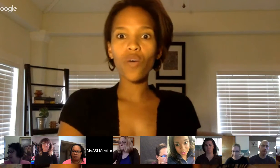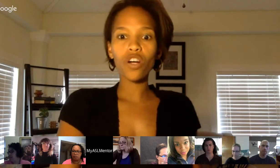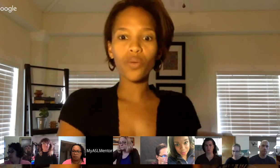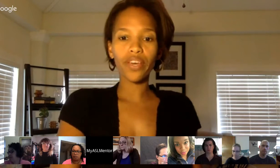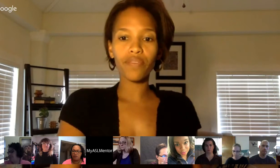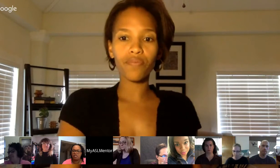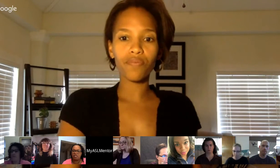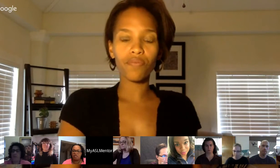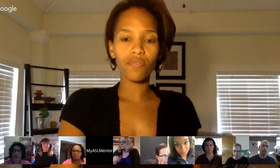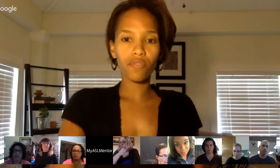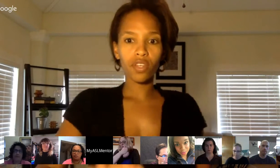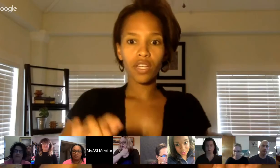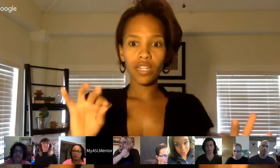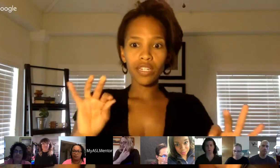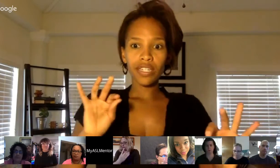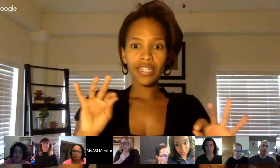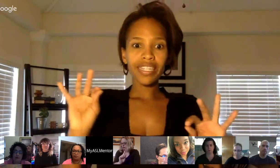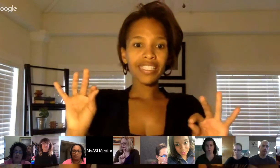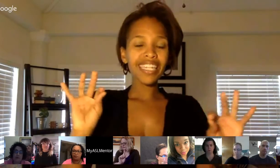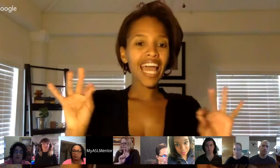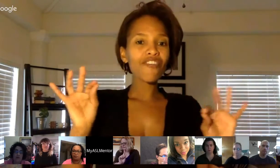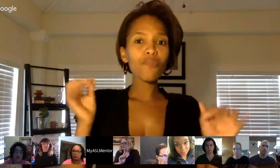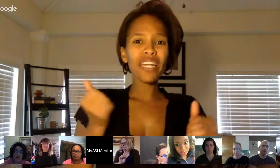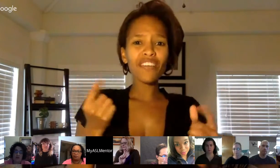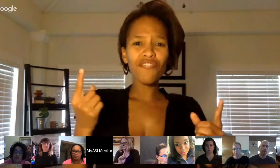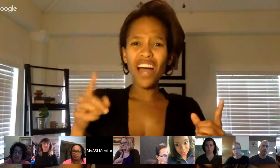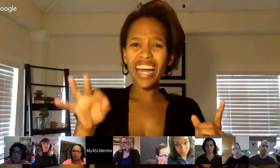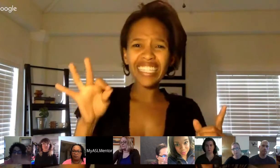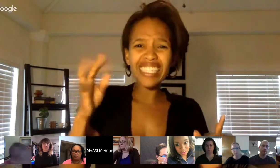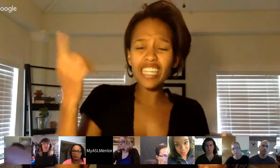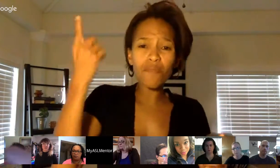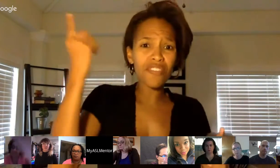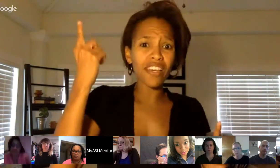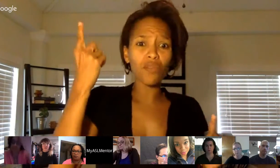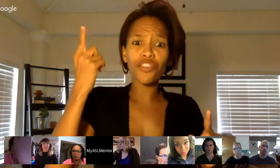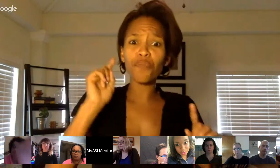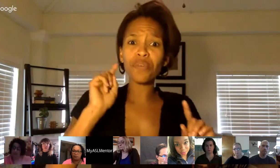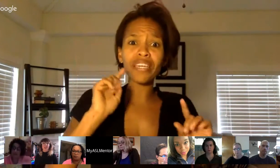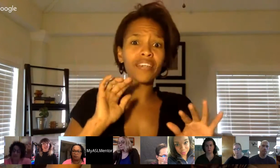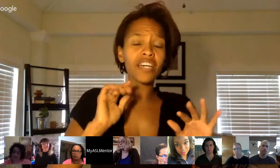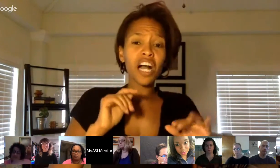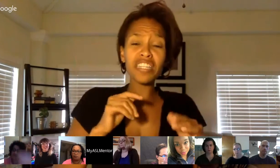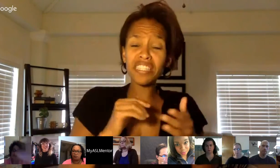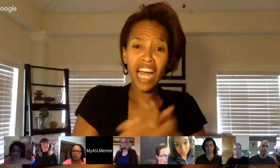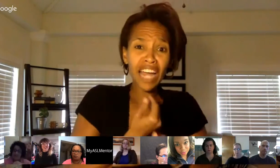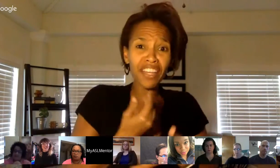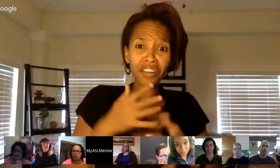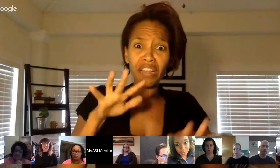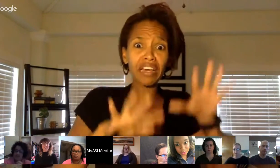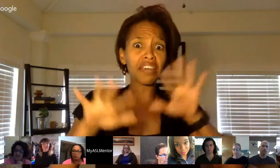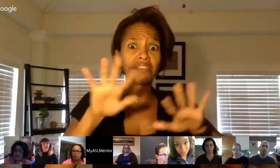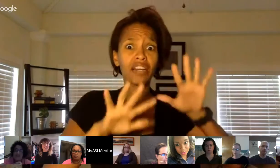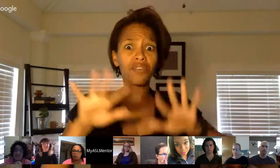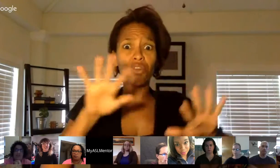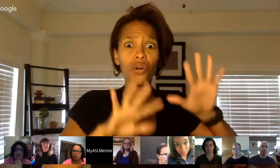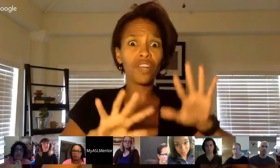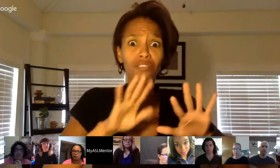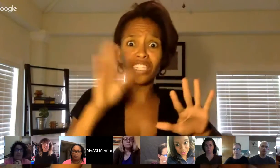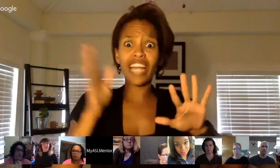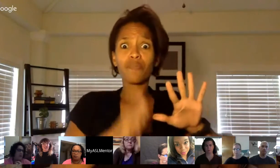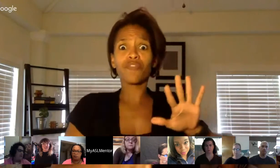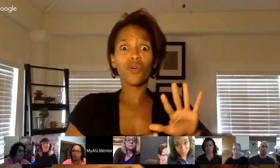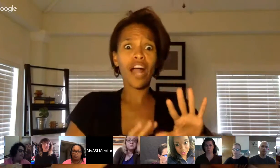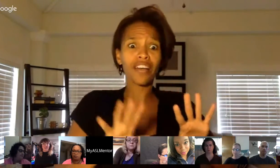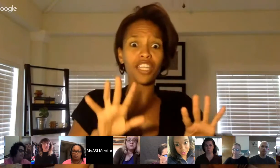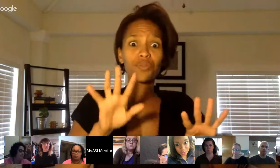Okay, how are we? Did everybody find something, whether it be a sign that you're like, I don't know, I've never